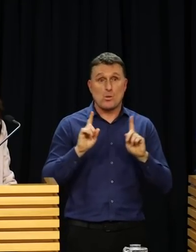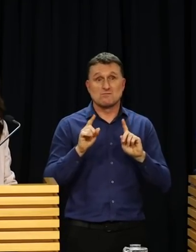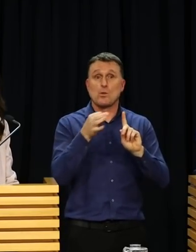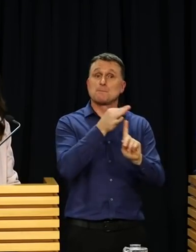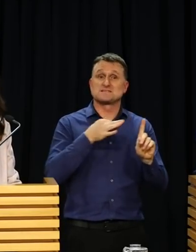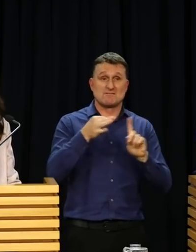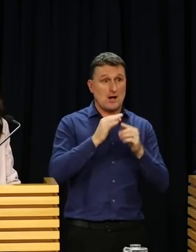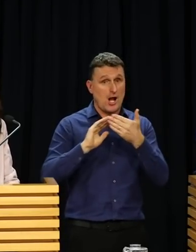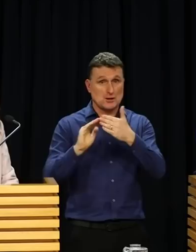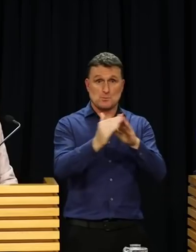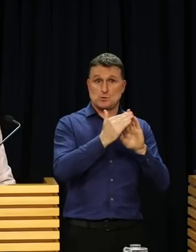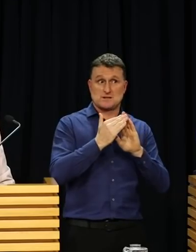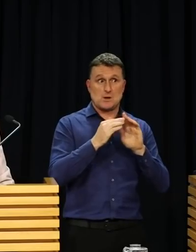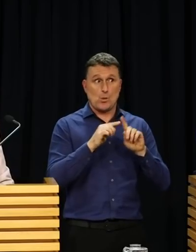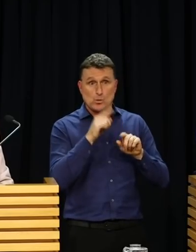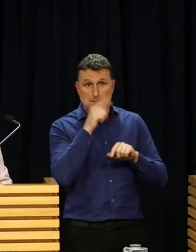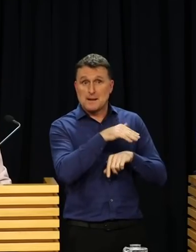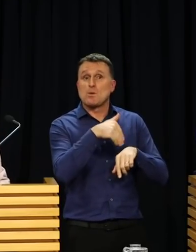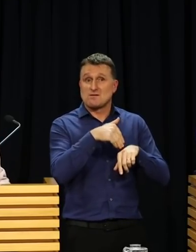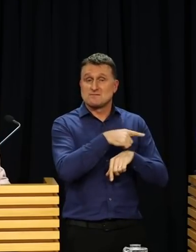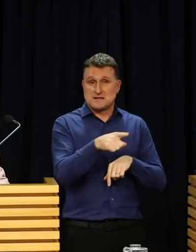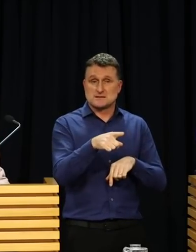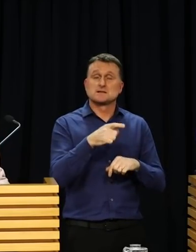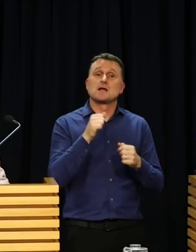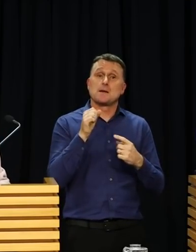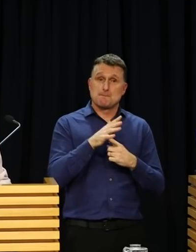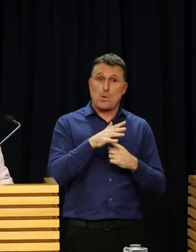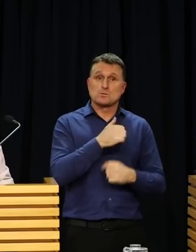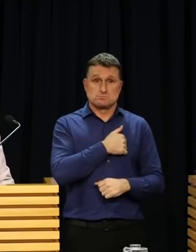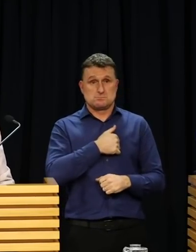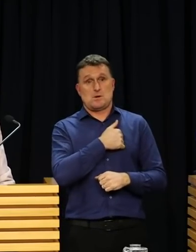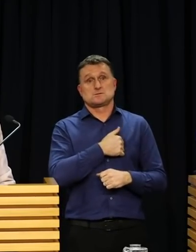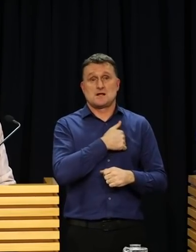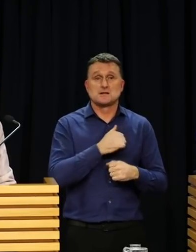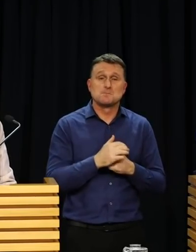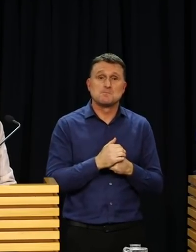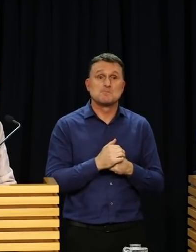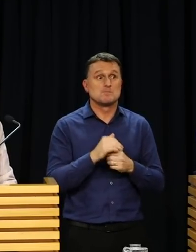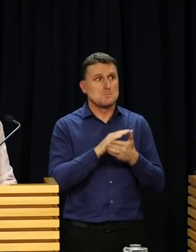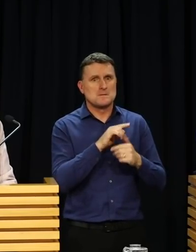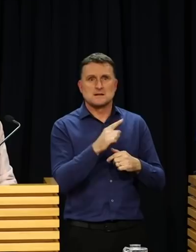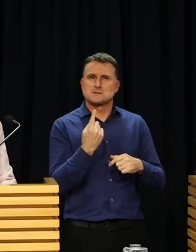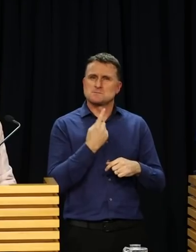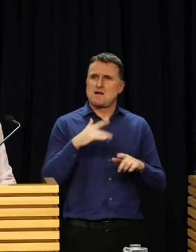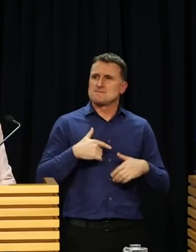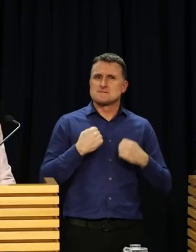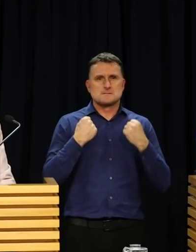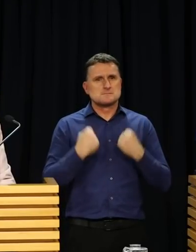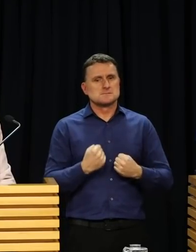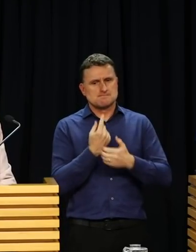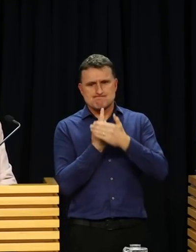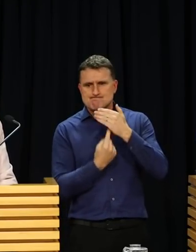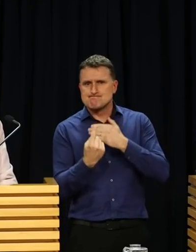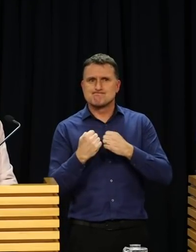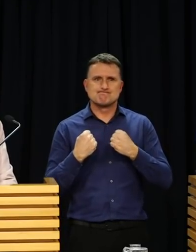communities and those affected. It will be an important step in helping people reclaim and restore their mana to cope